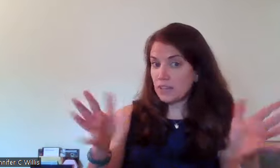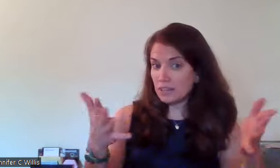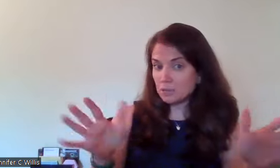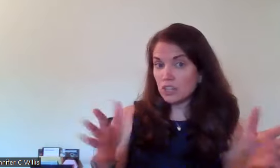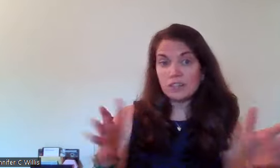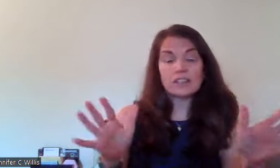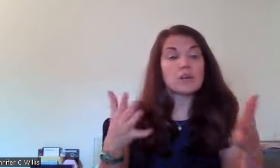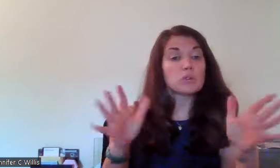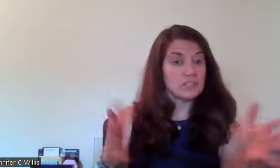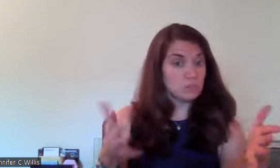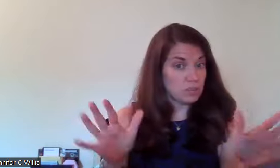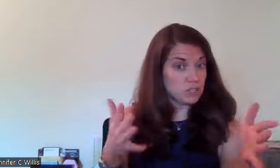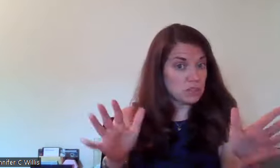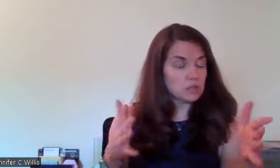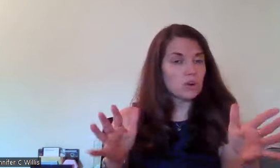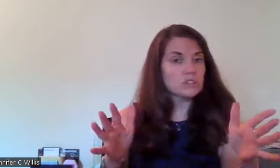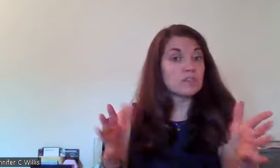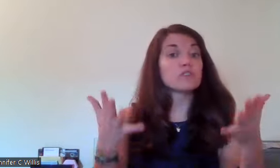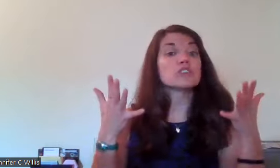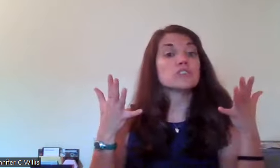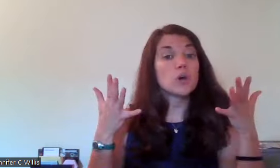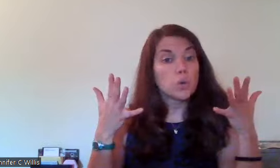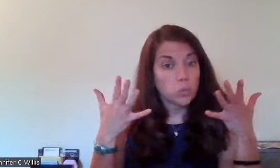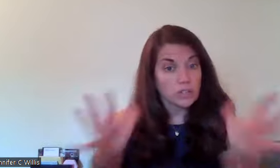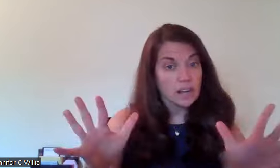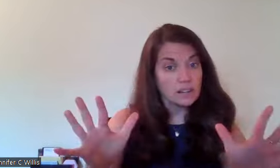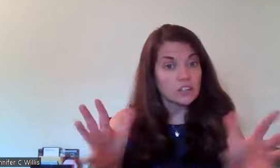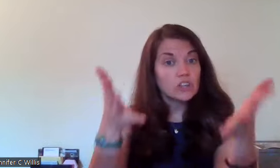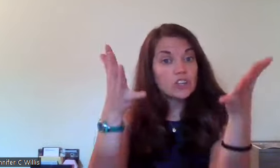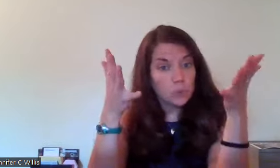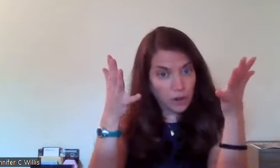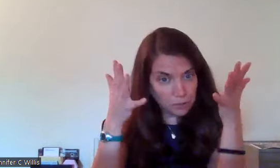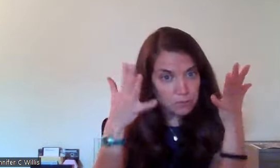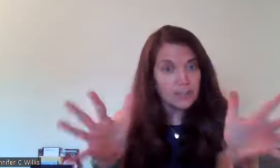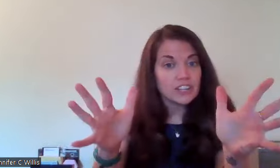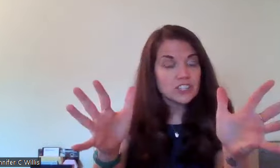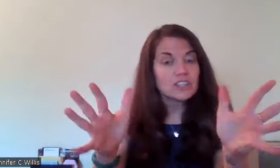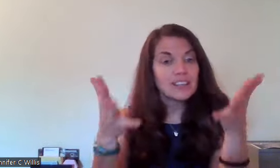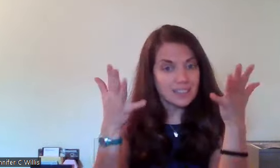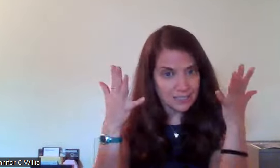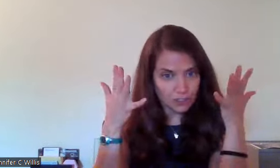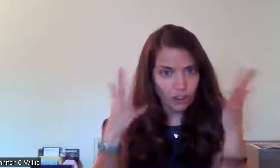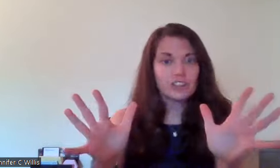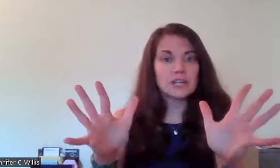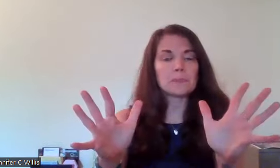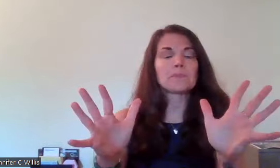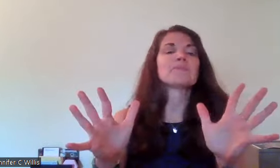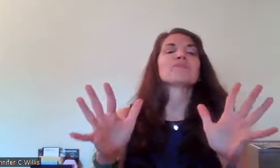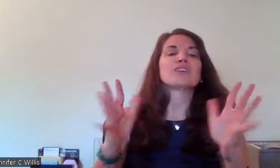say that gently, like we're finished with this, we're all done, versus we're done. You are finished. This is all done.